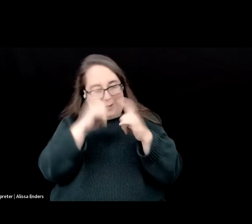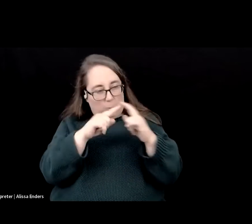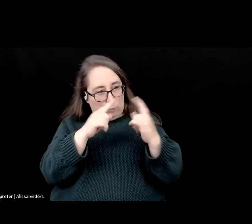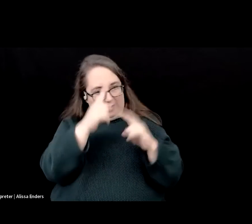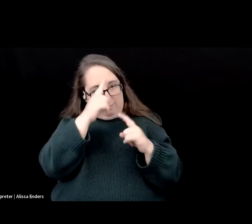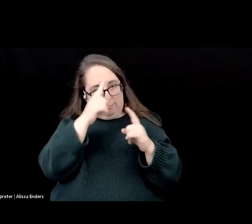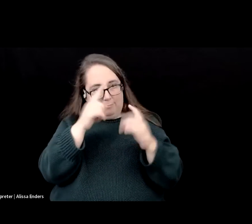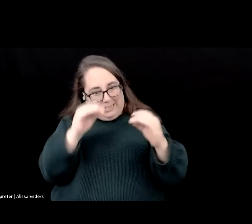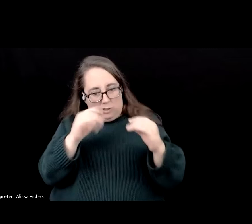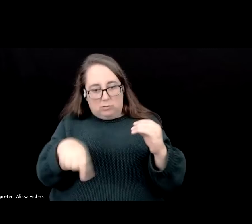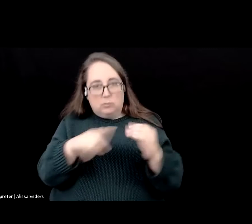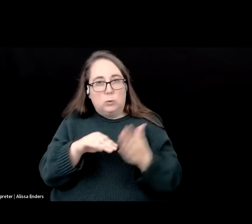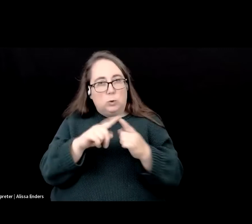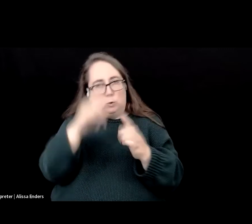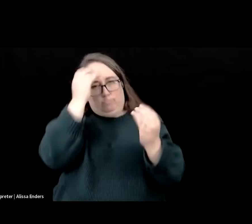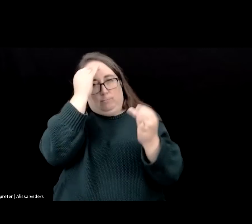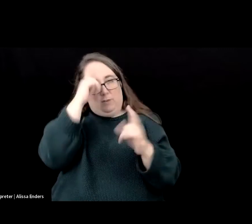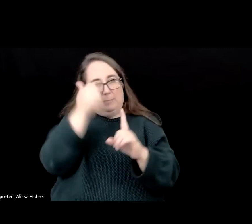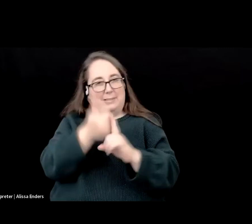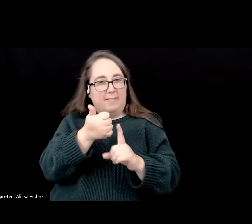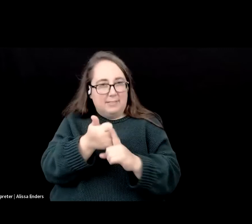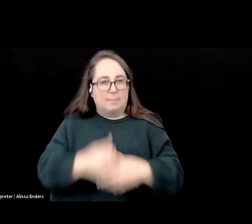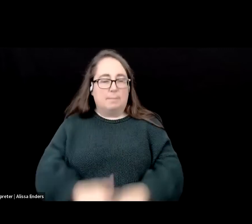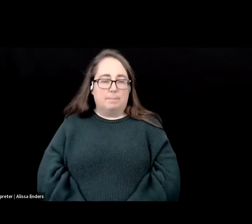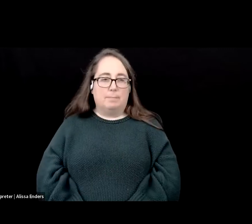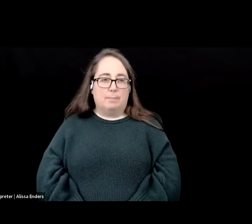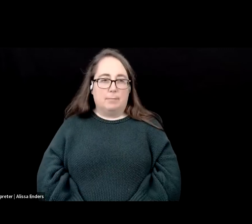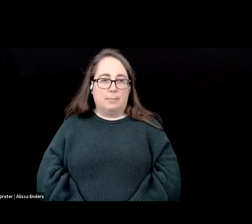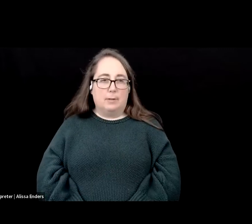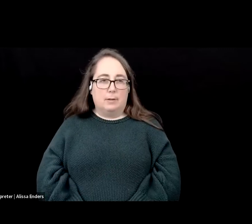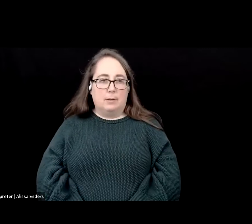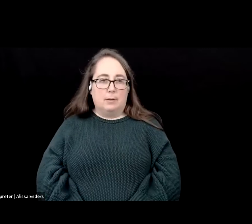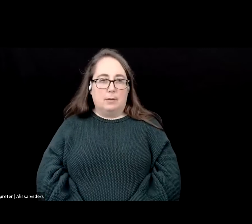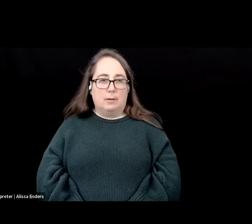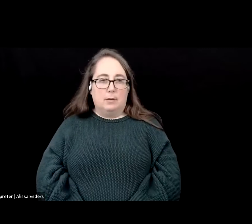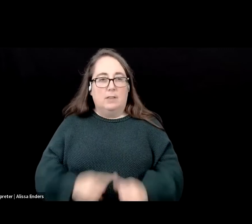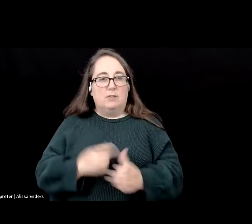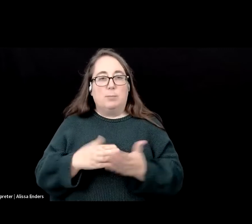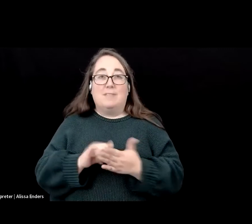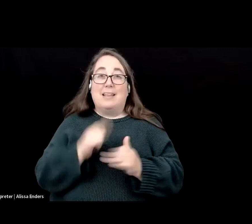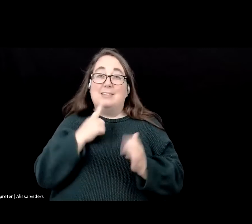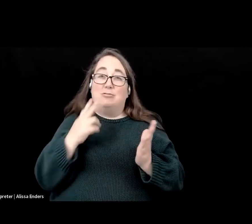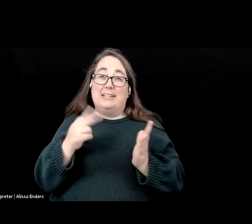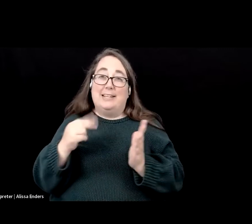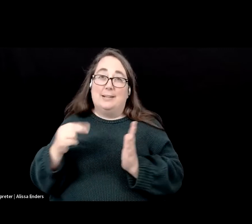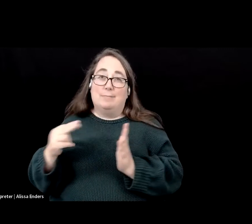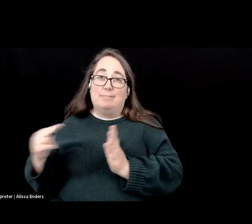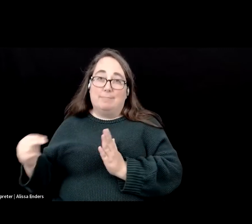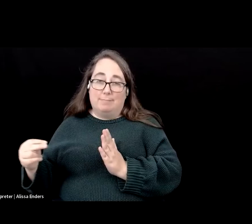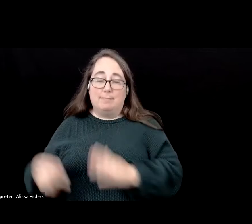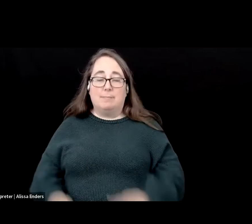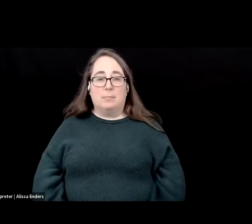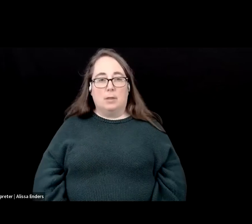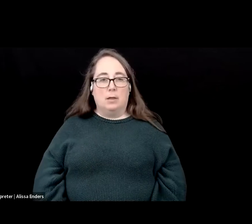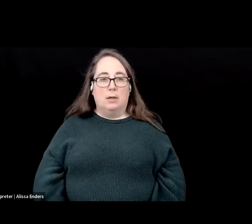think. I could think that the first step of critical thinking is actually reading. And I, you know, just